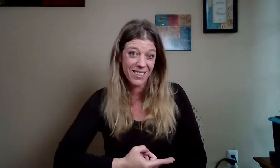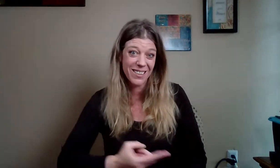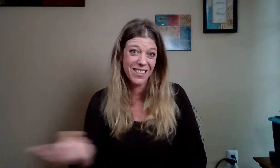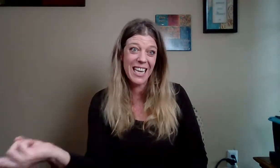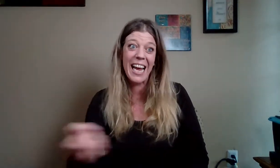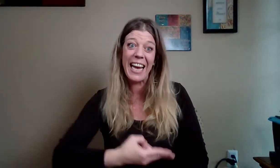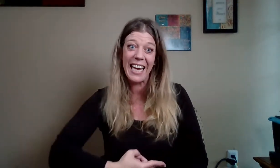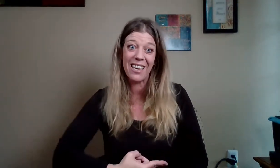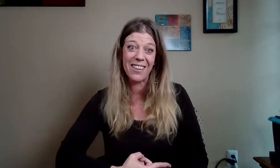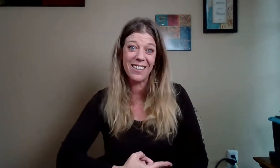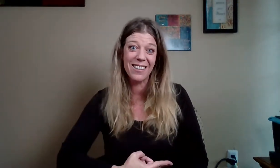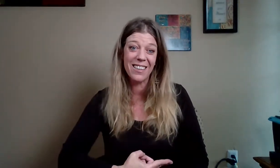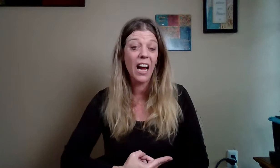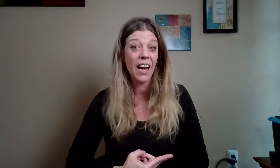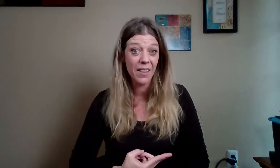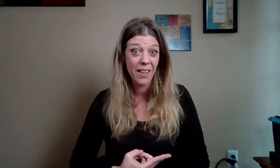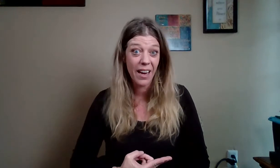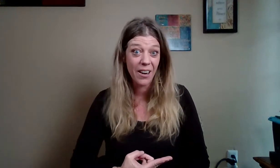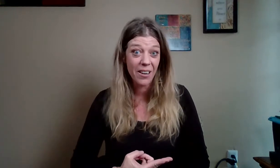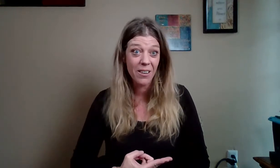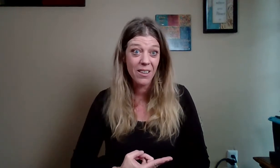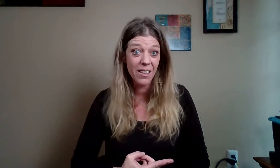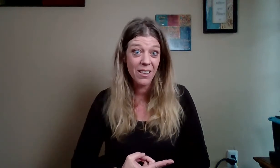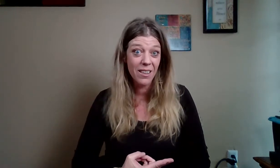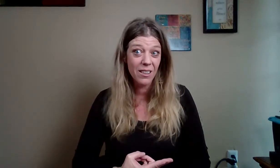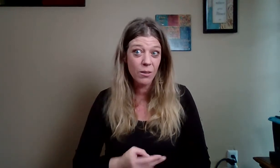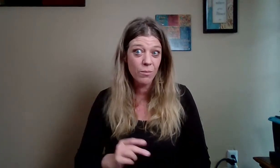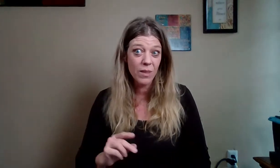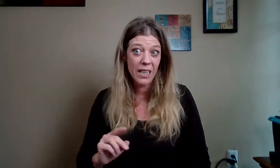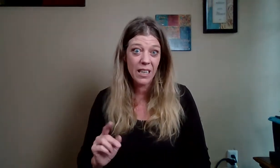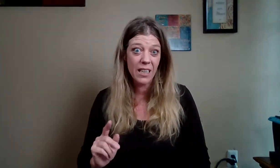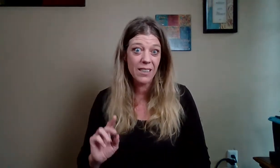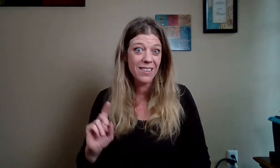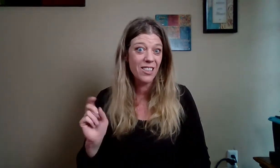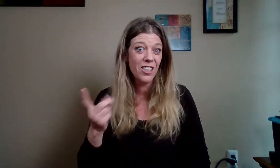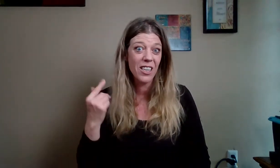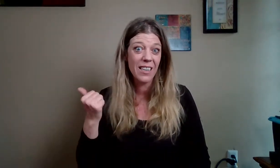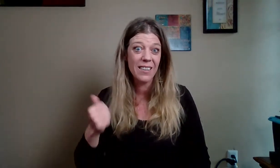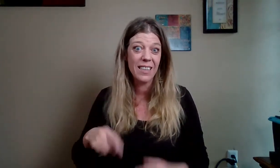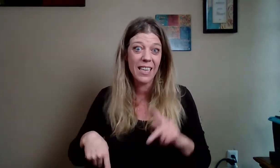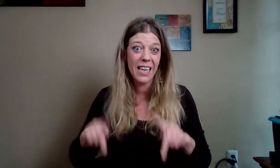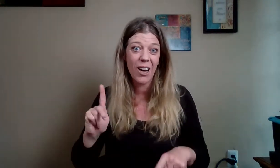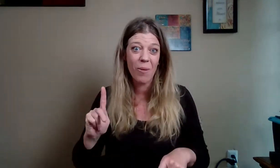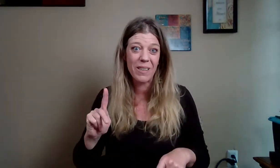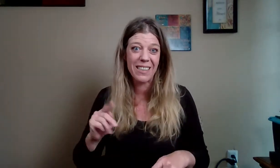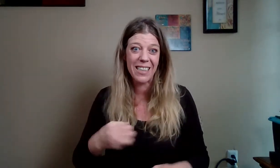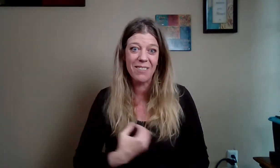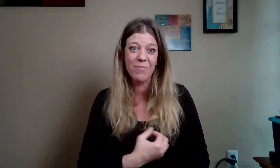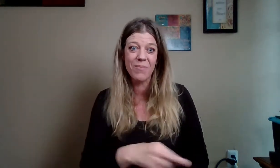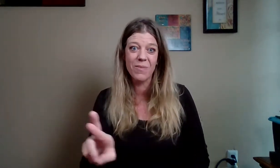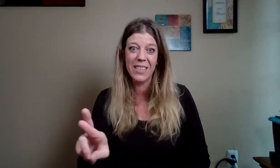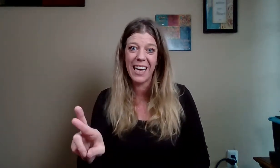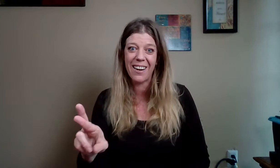around. Here and there is just the opposite.